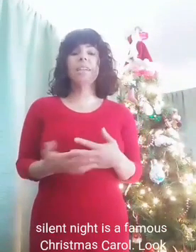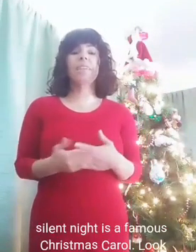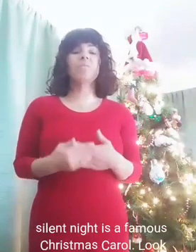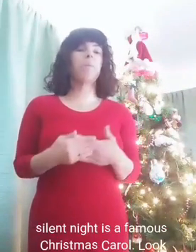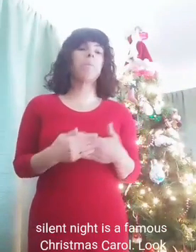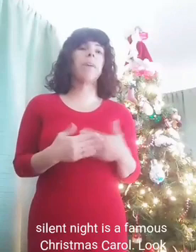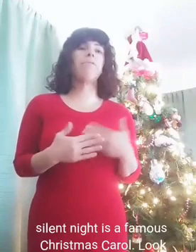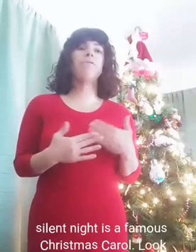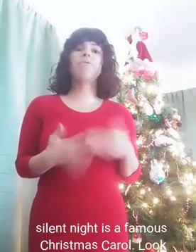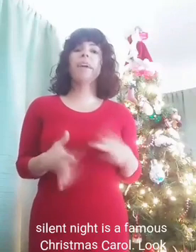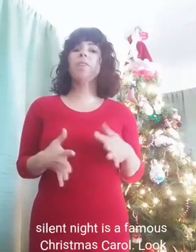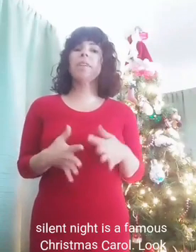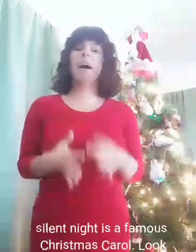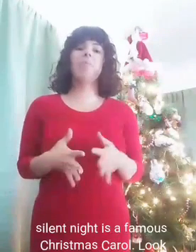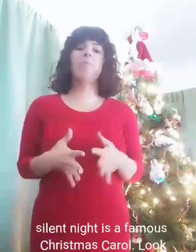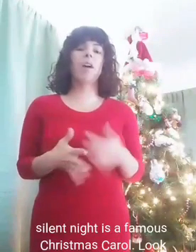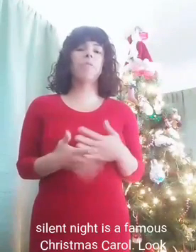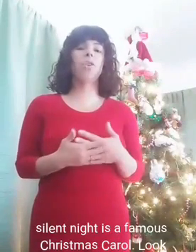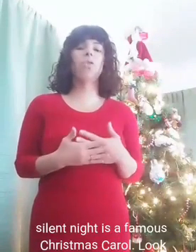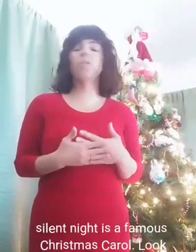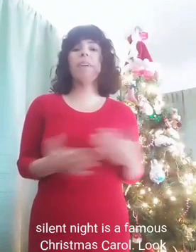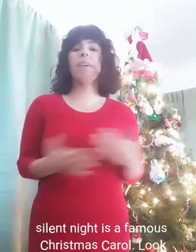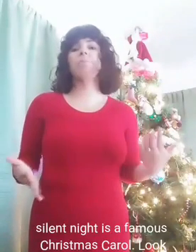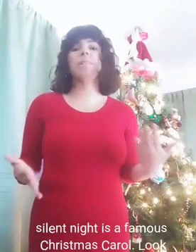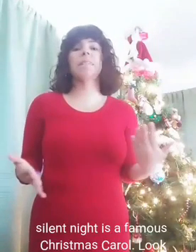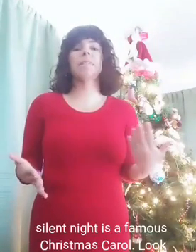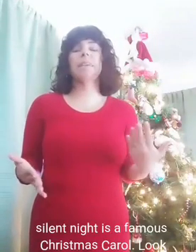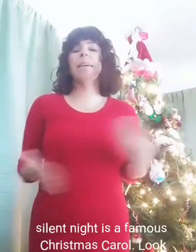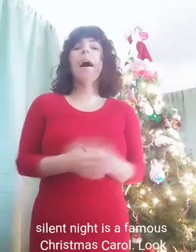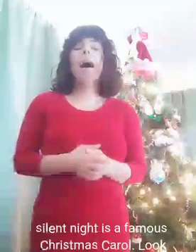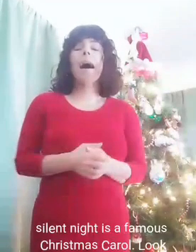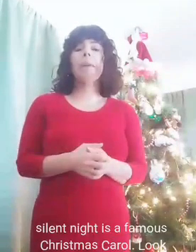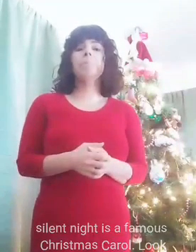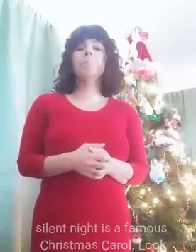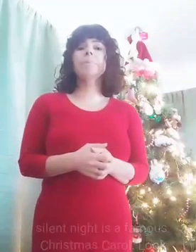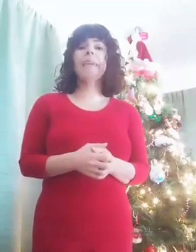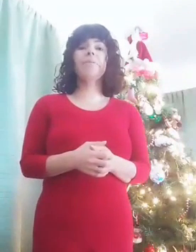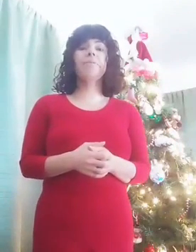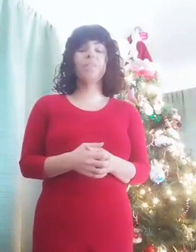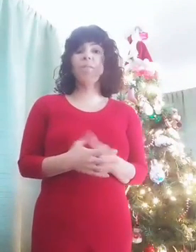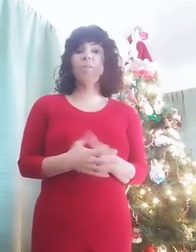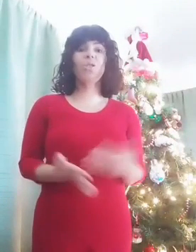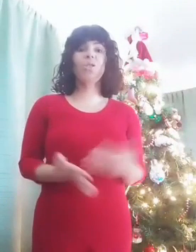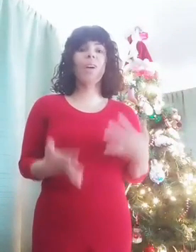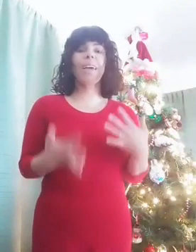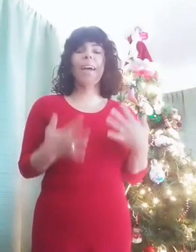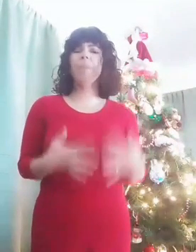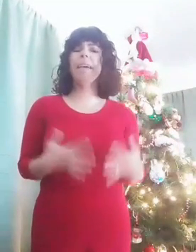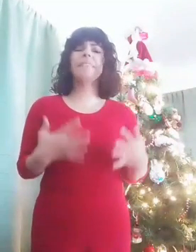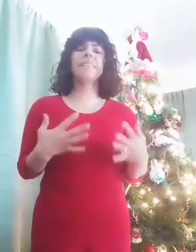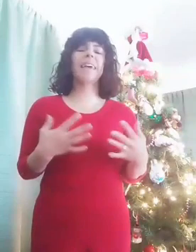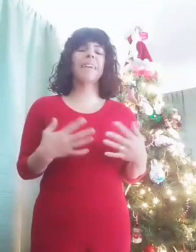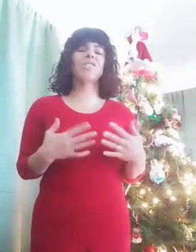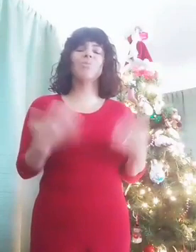it is probably my favorite time of the whole entire Christmas season. It fills me with joy and peace and just